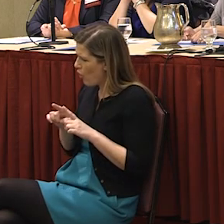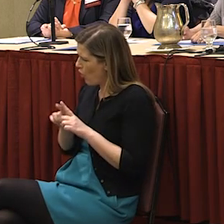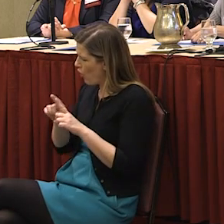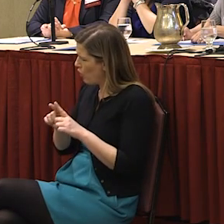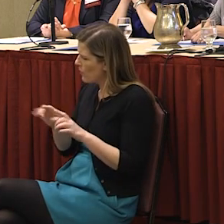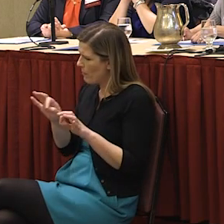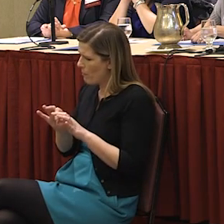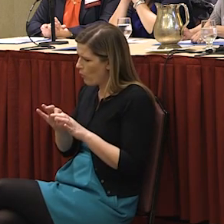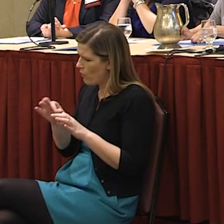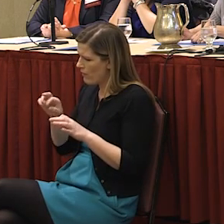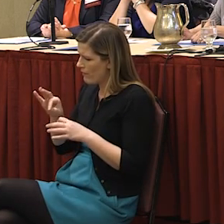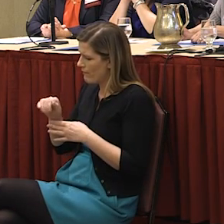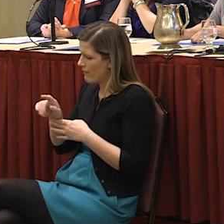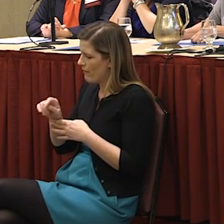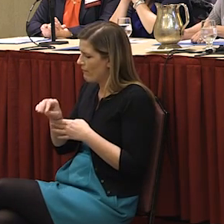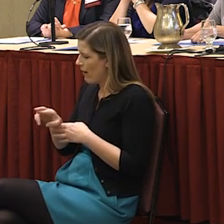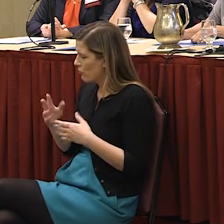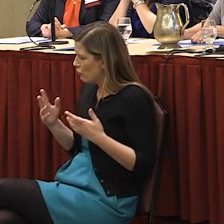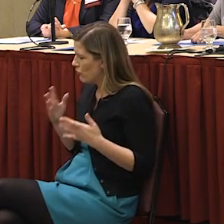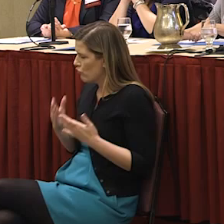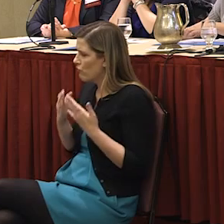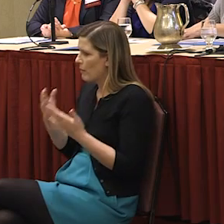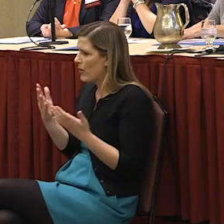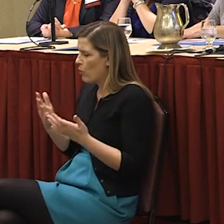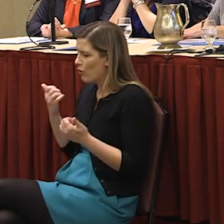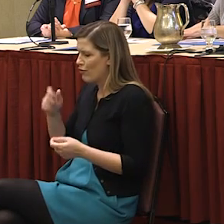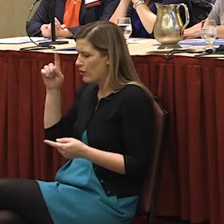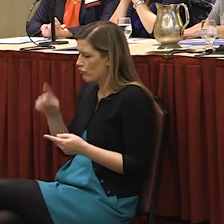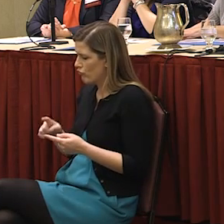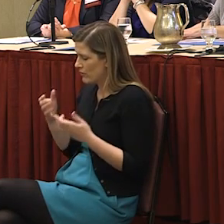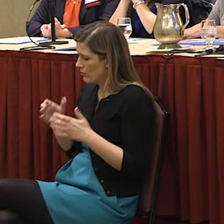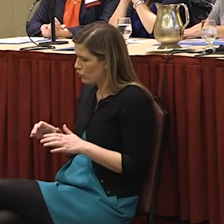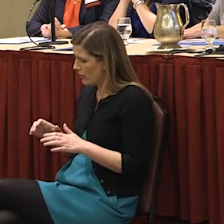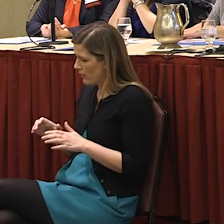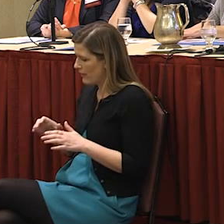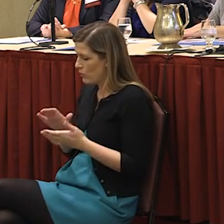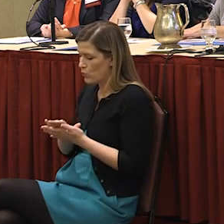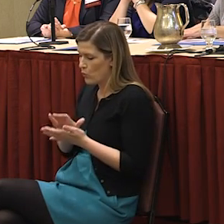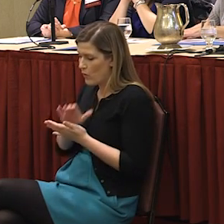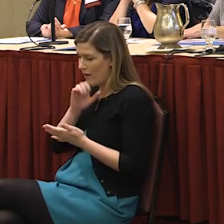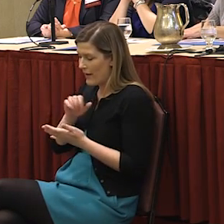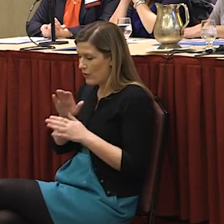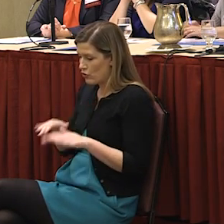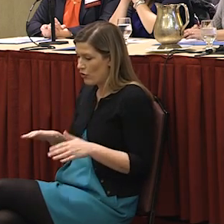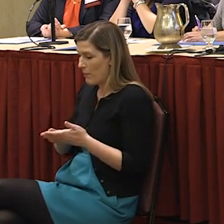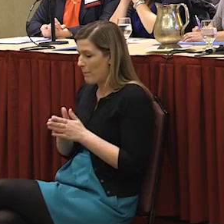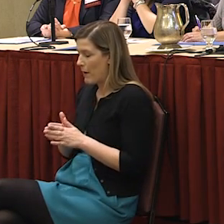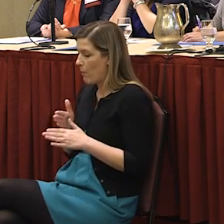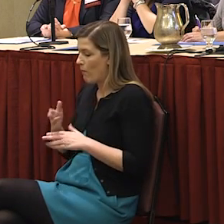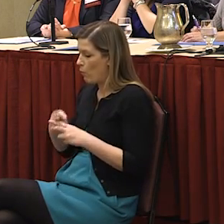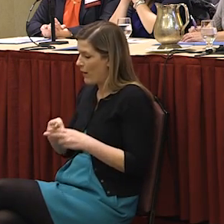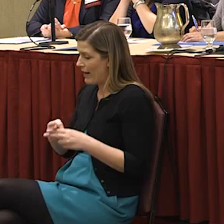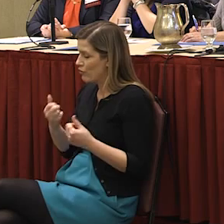key factor. So recommendations that we have for this is to increase the likelihood that school-age children become obese is